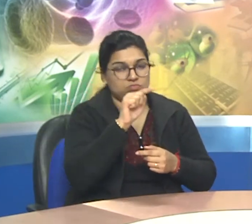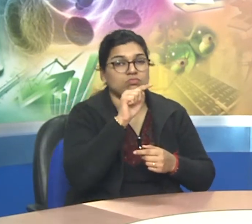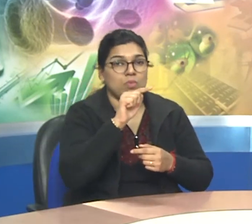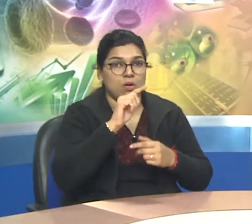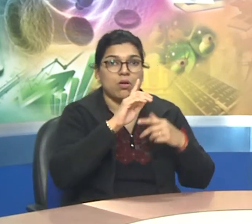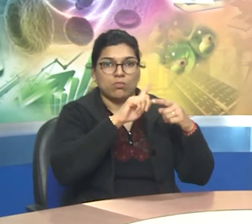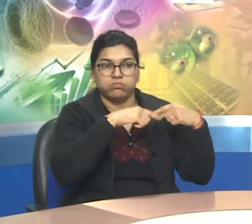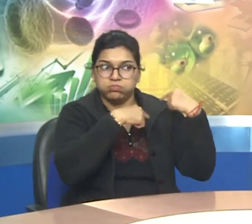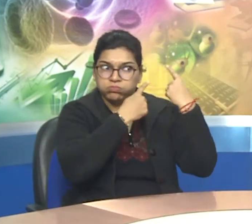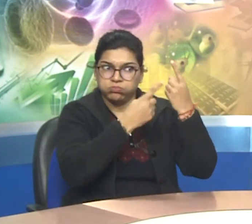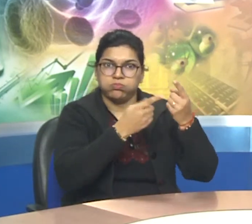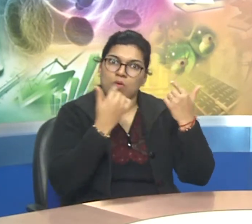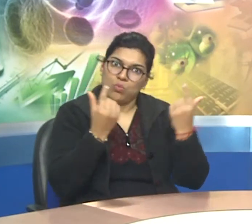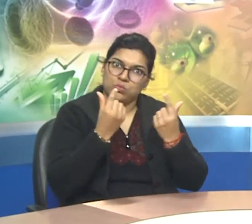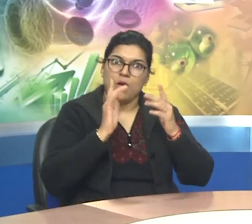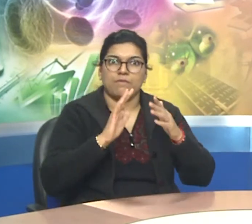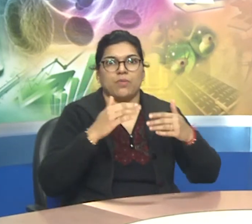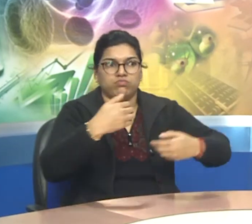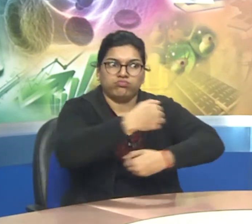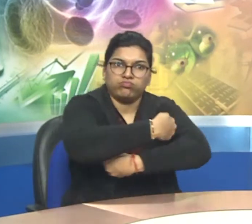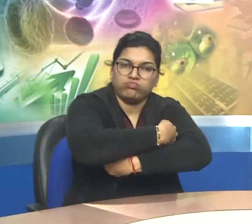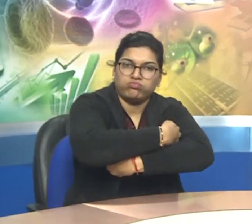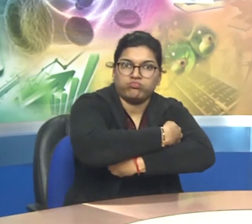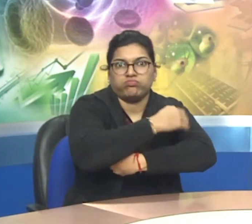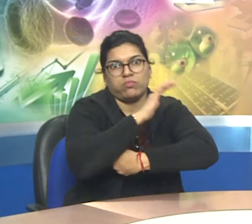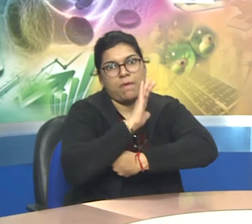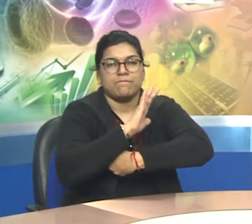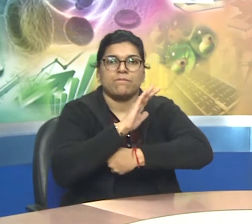during the 20th century.